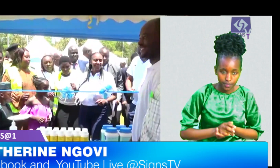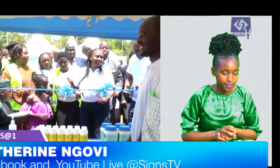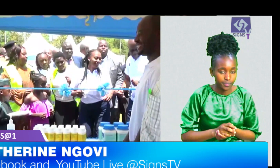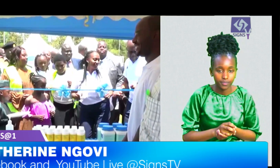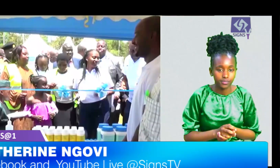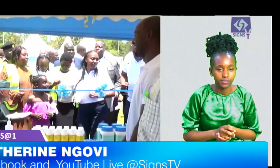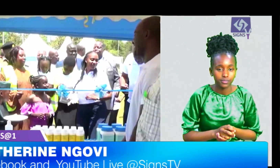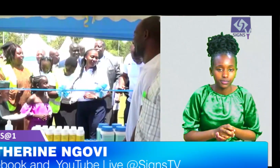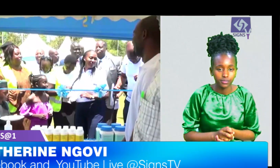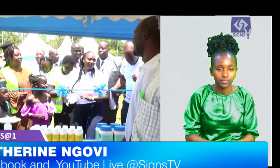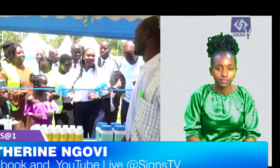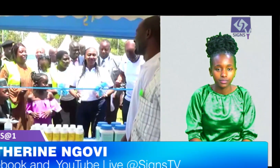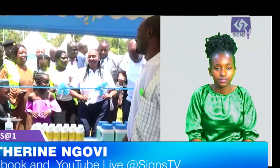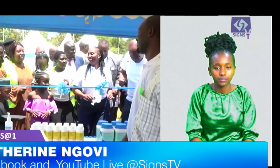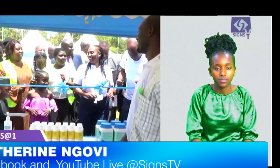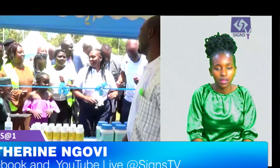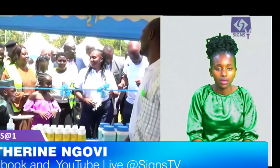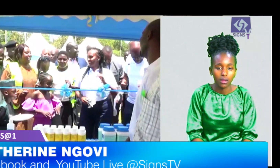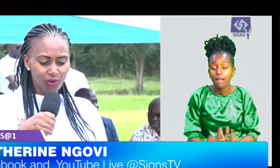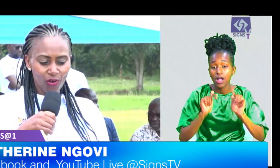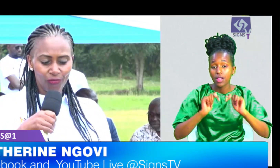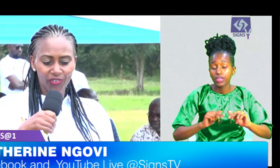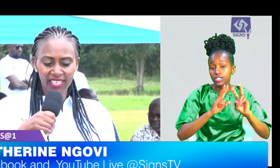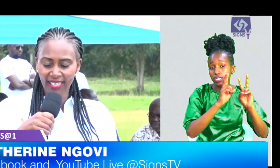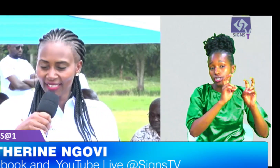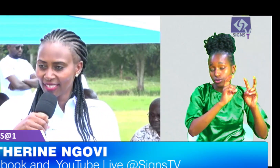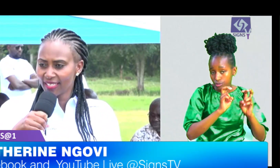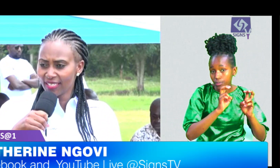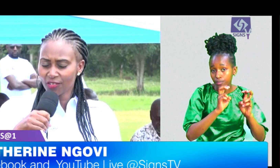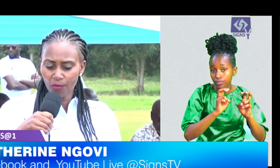blaze that razed their business premises to the ground.